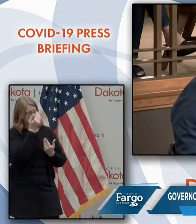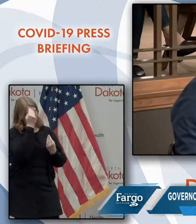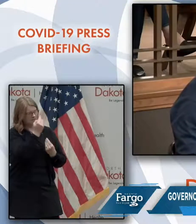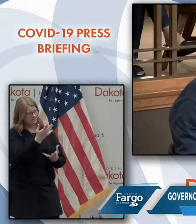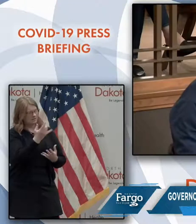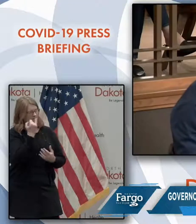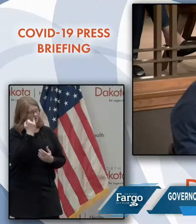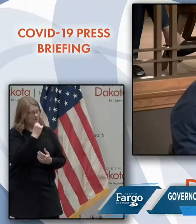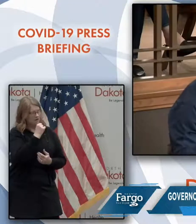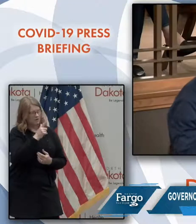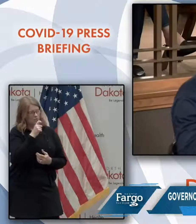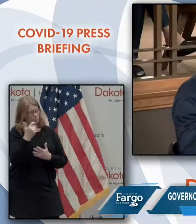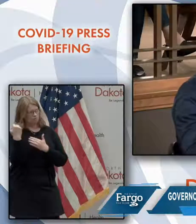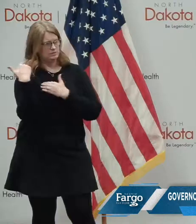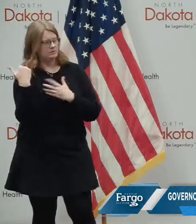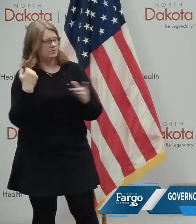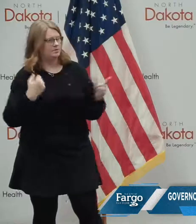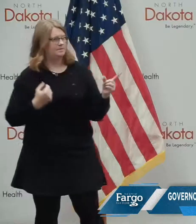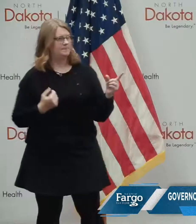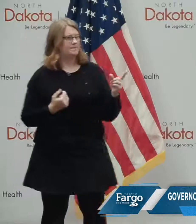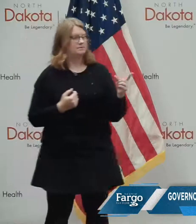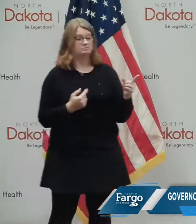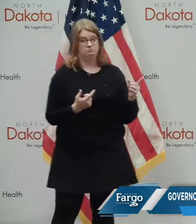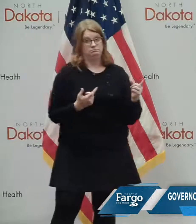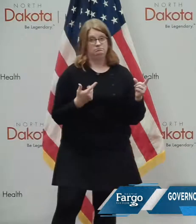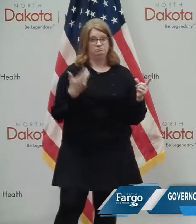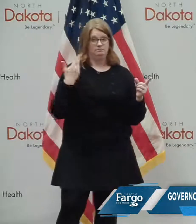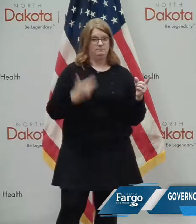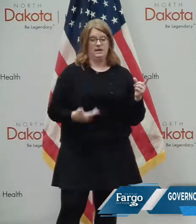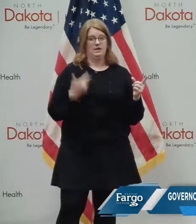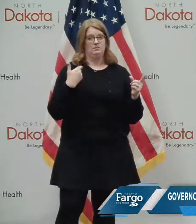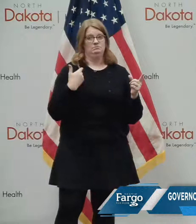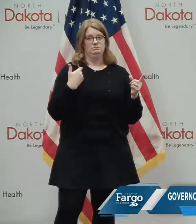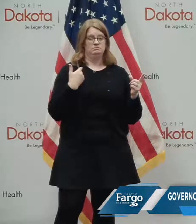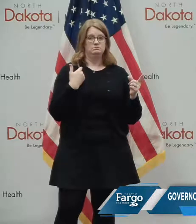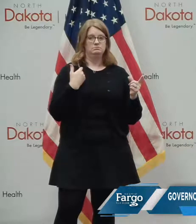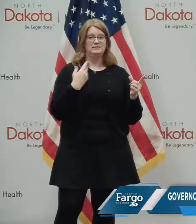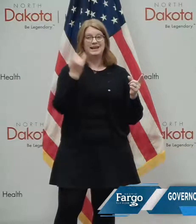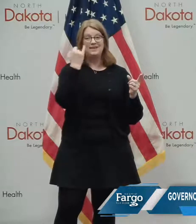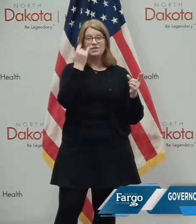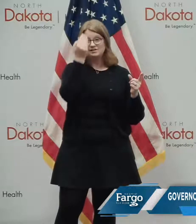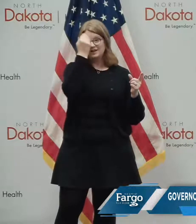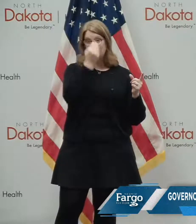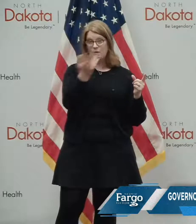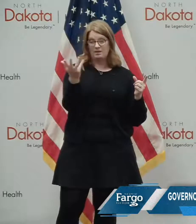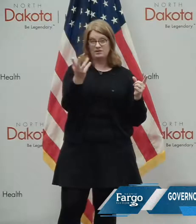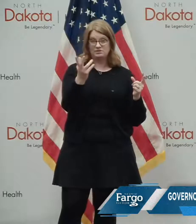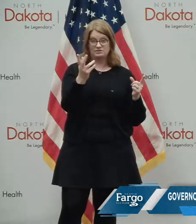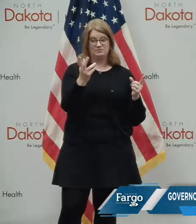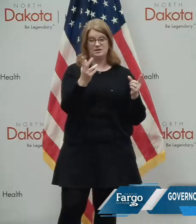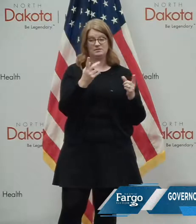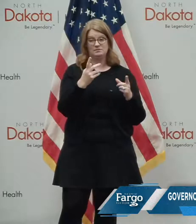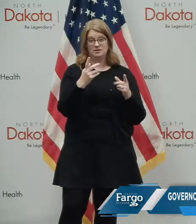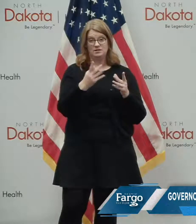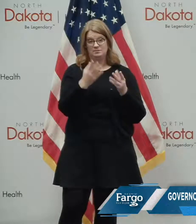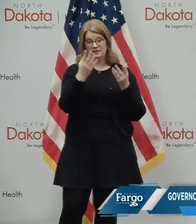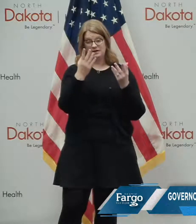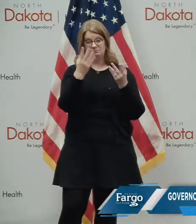for that? Well, I mean, the buck stops here, Jeremy, for everything. So if there's information that's coming out from the state of North